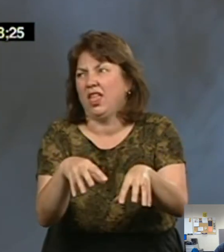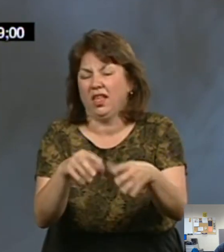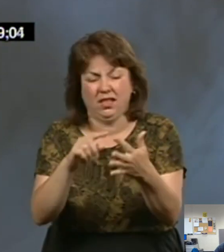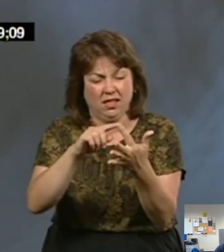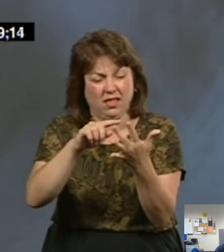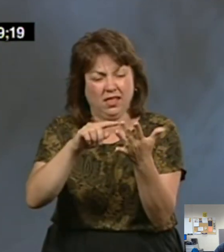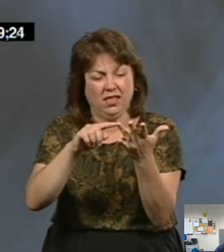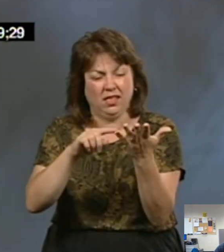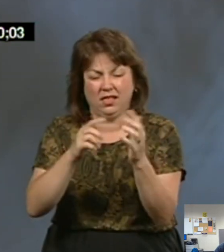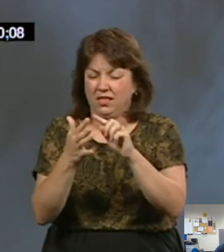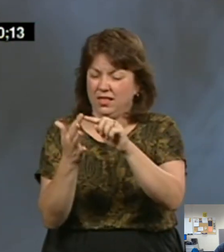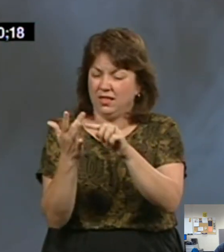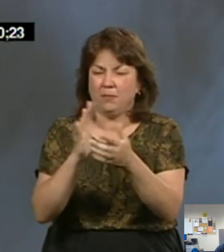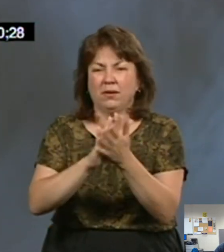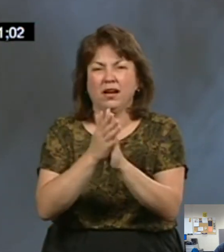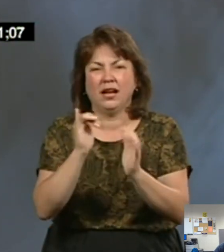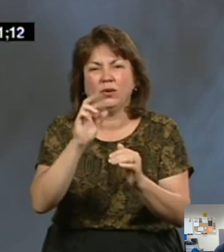sitting there for 3, 4, 5 hours,